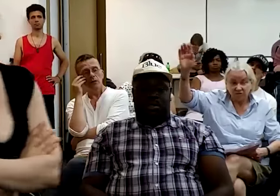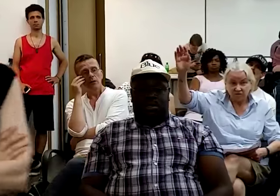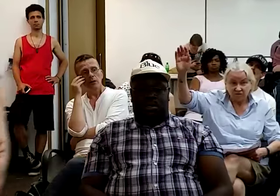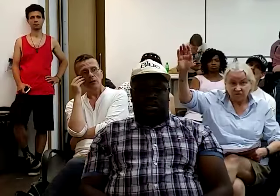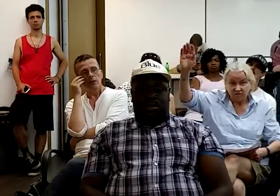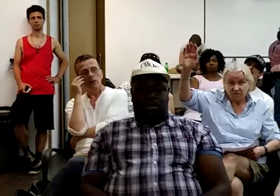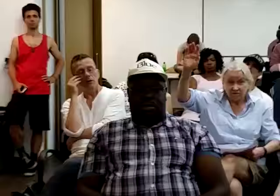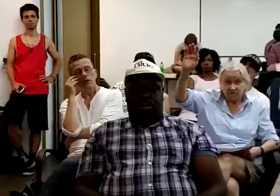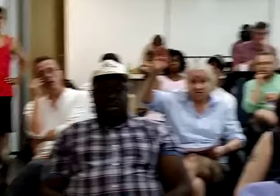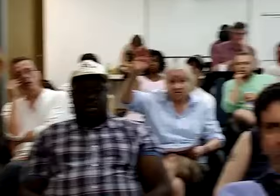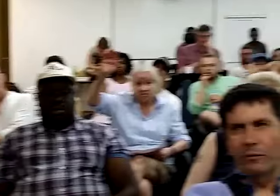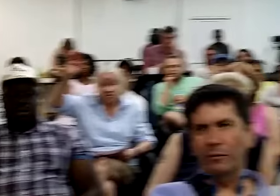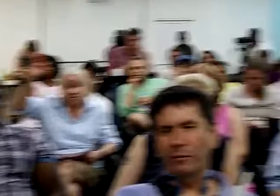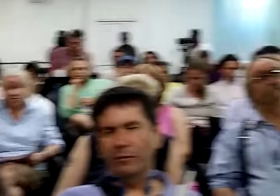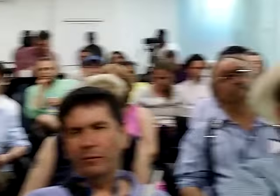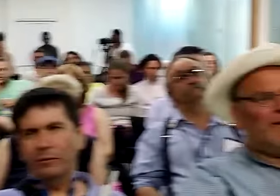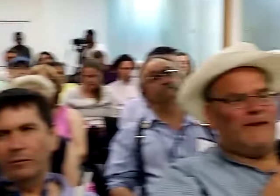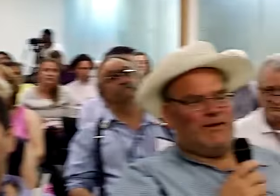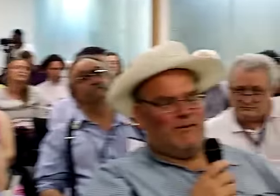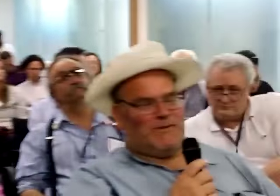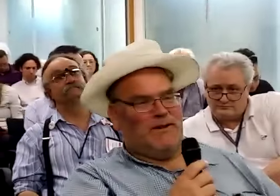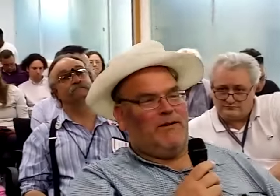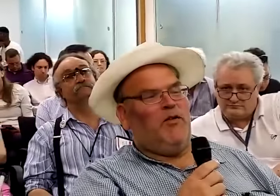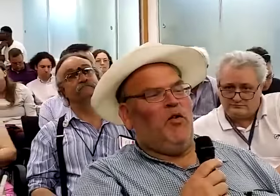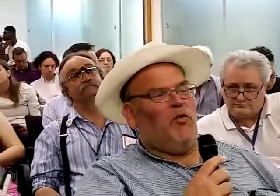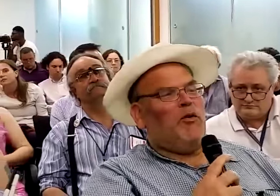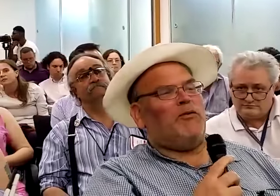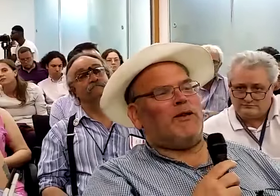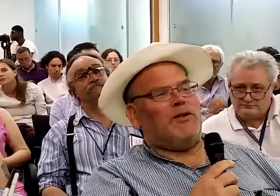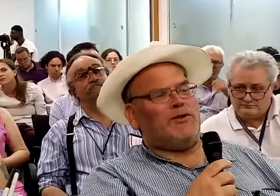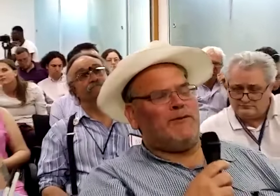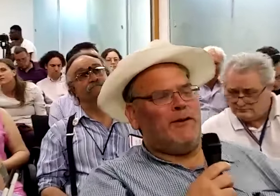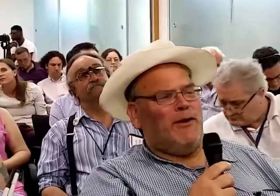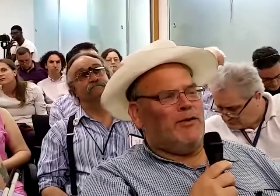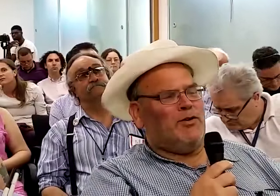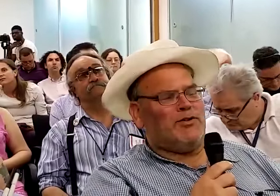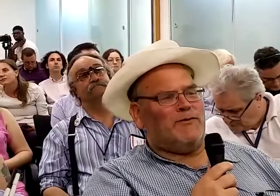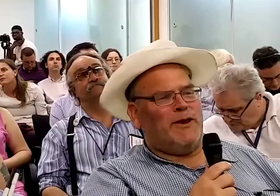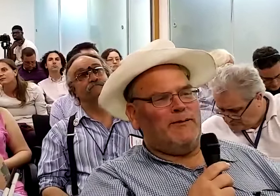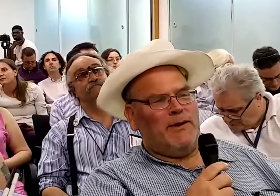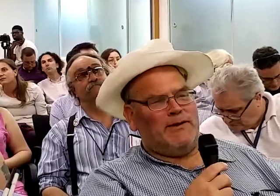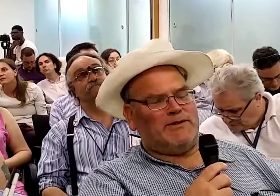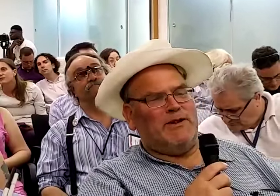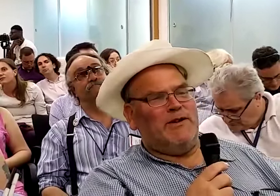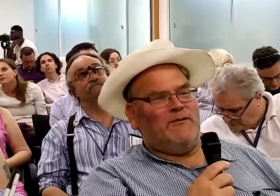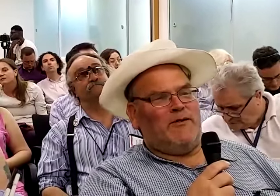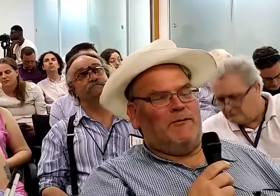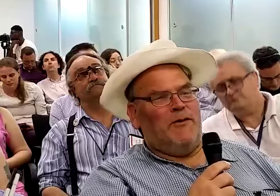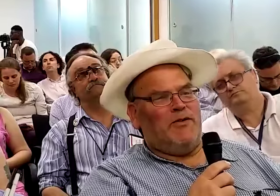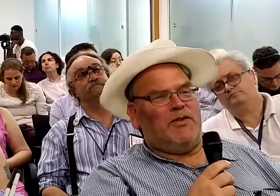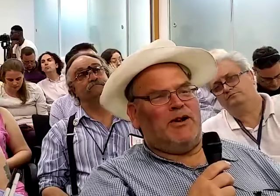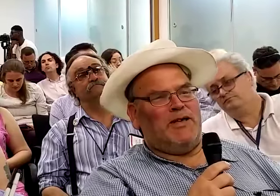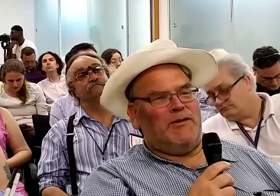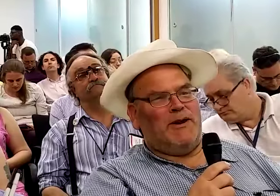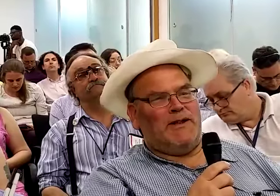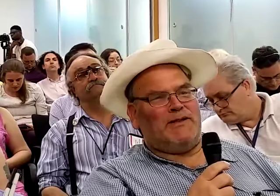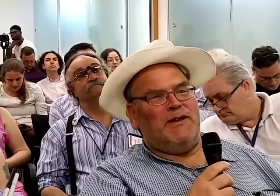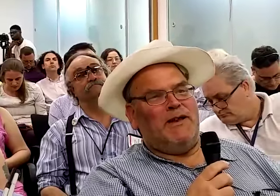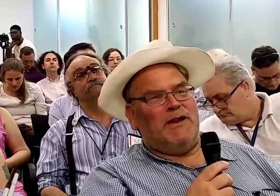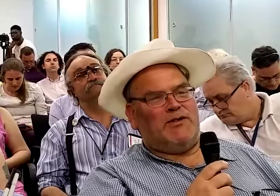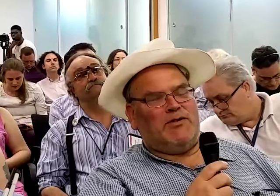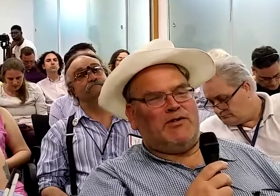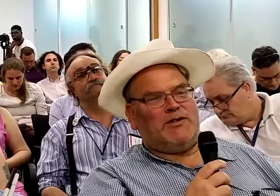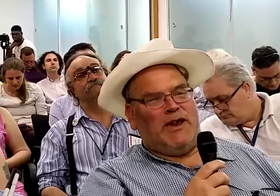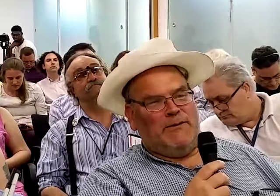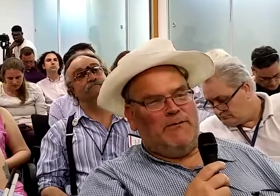Hello, I'm Stephen from Croydon North, Equalities Officer. We've had lots of emails from the